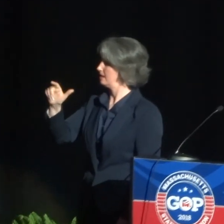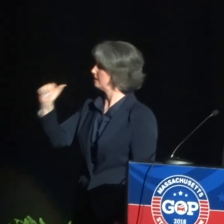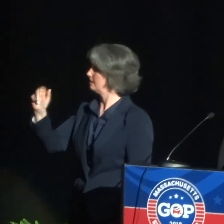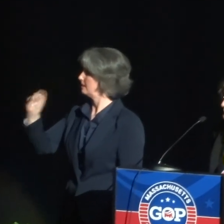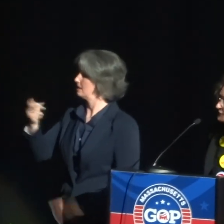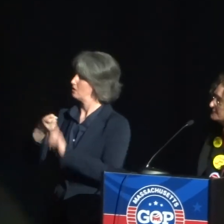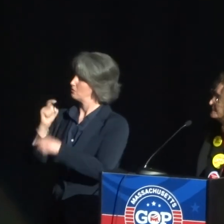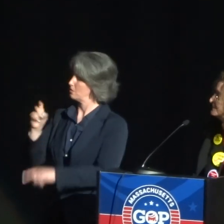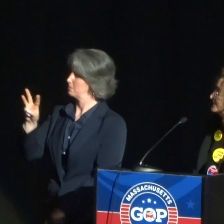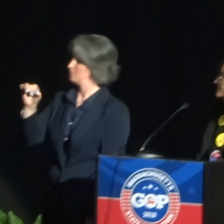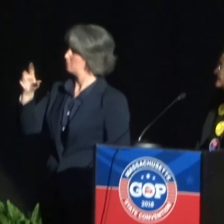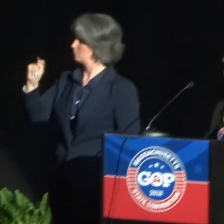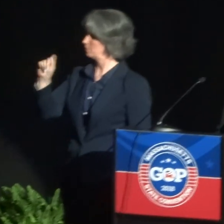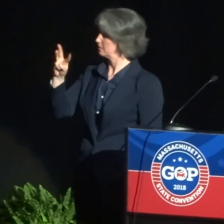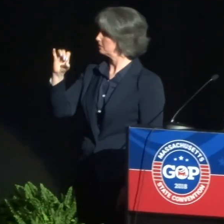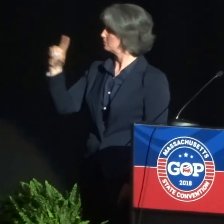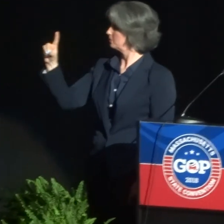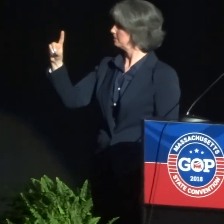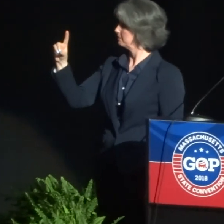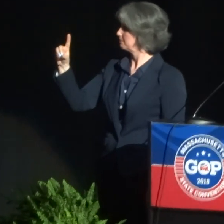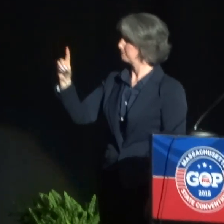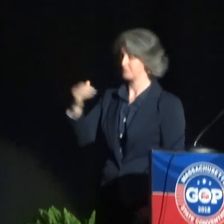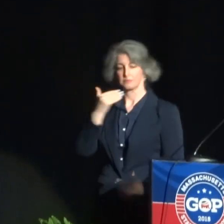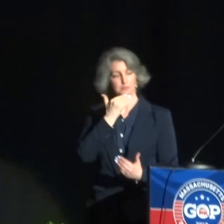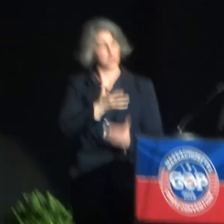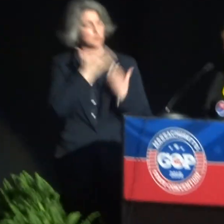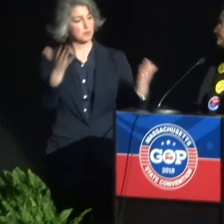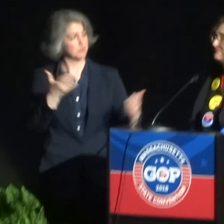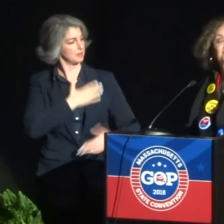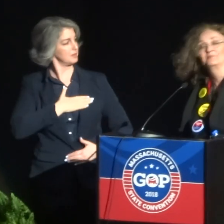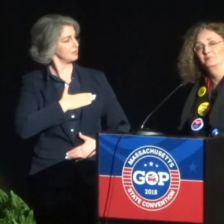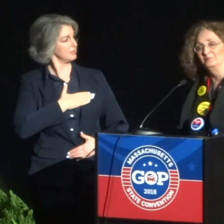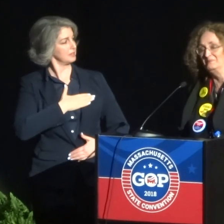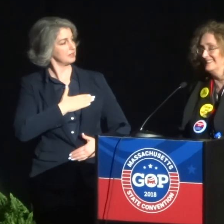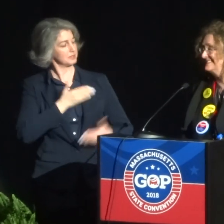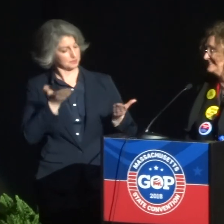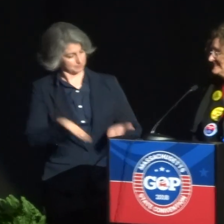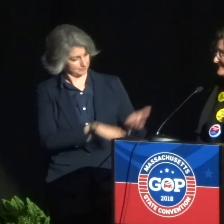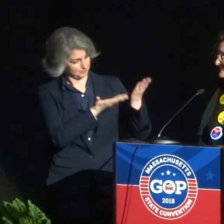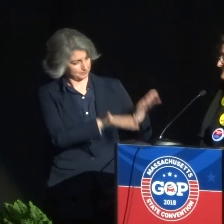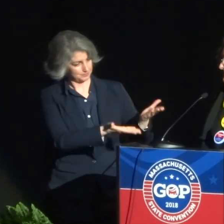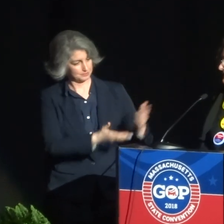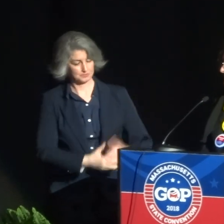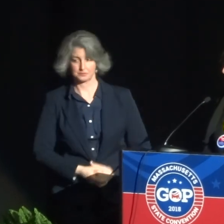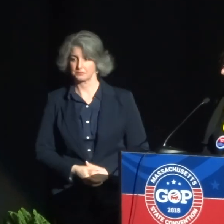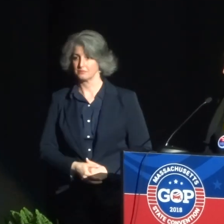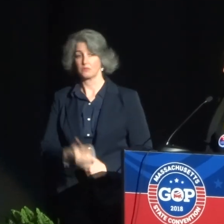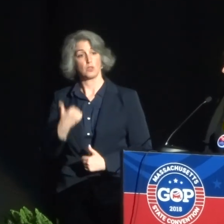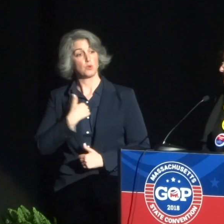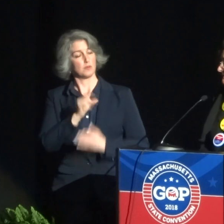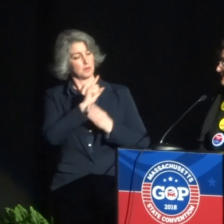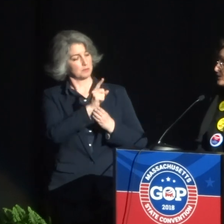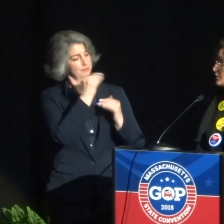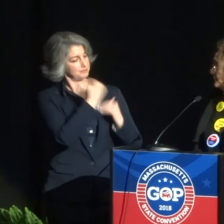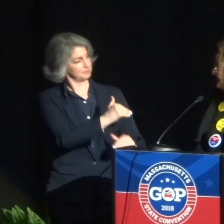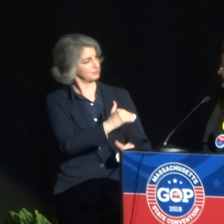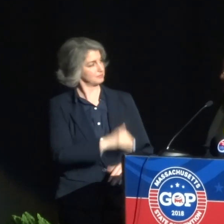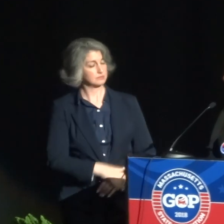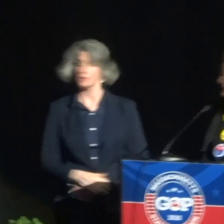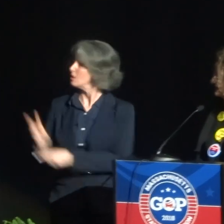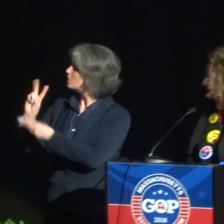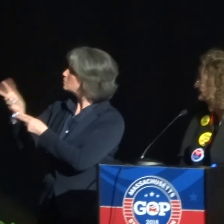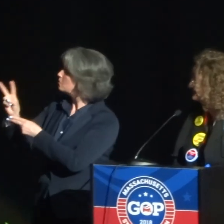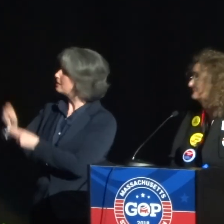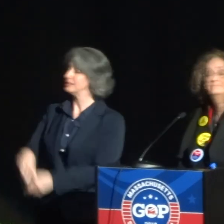J-A-Y-M-E-A-L-L-A-N, from Westwood. Westwood. Thank you very much. You may proceed, and you have a one-minute time